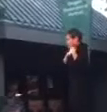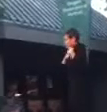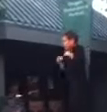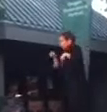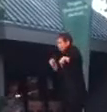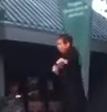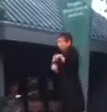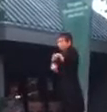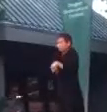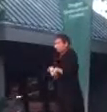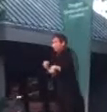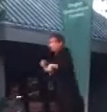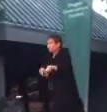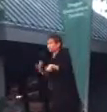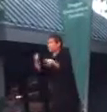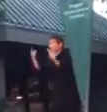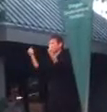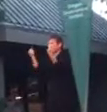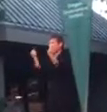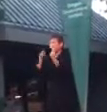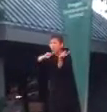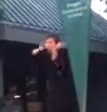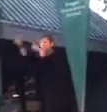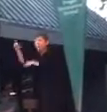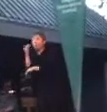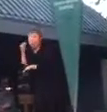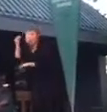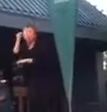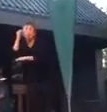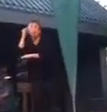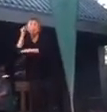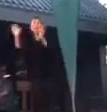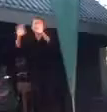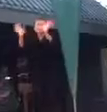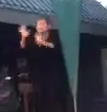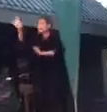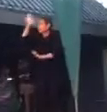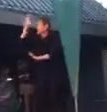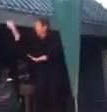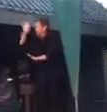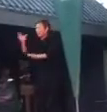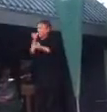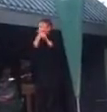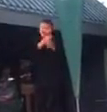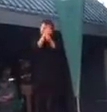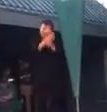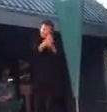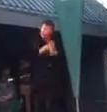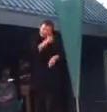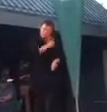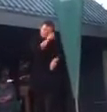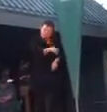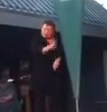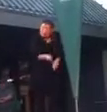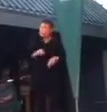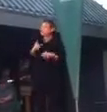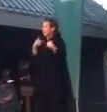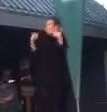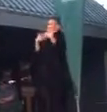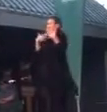Bye. And out he's walking, and he thought, should I go home? Oh no, if I go home, my father will yell at me and be